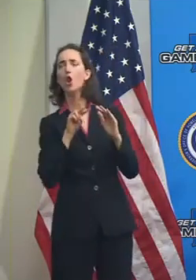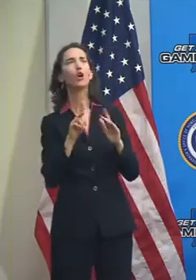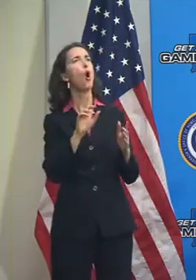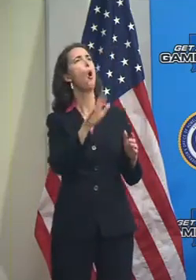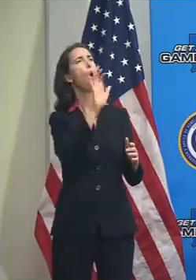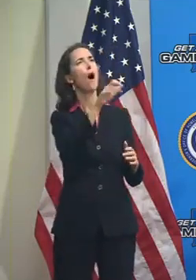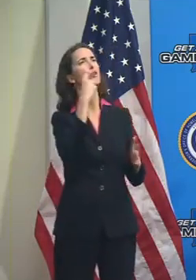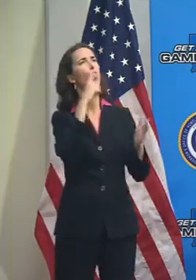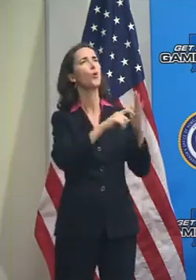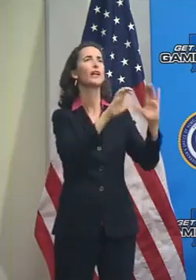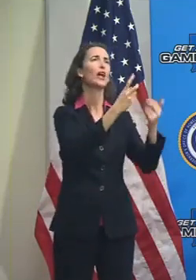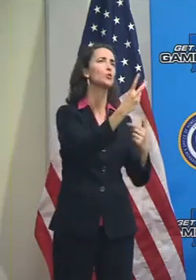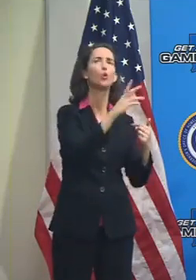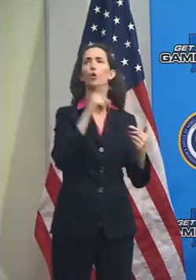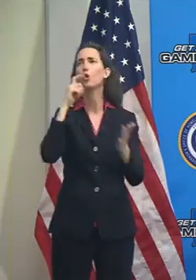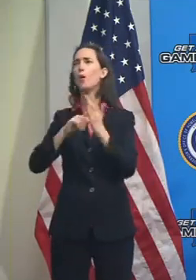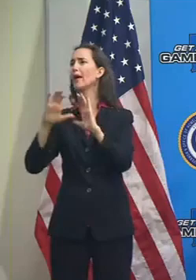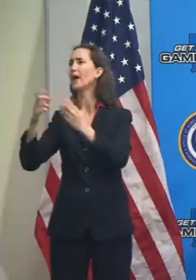way.